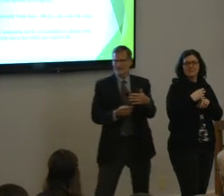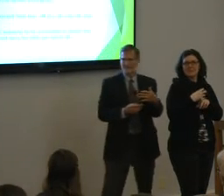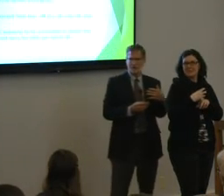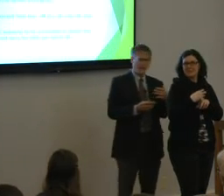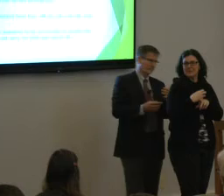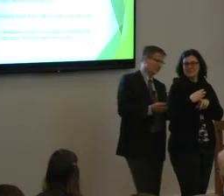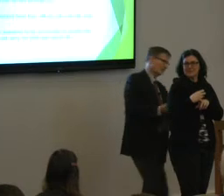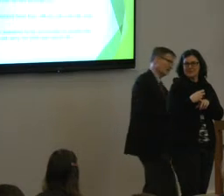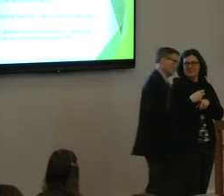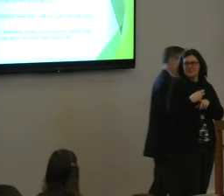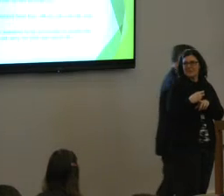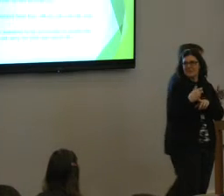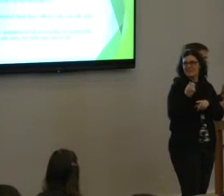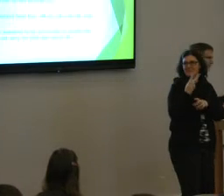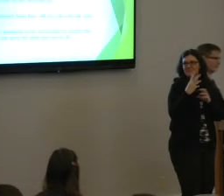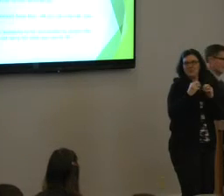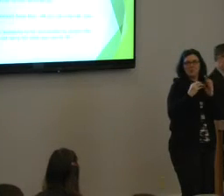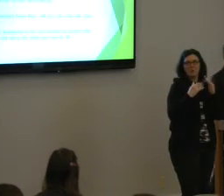more? Okay.